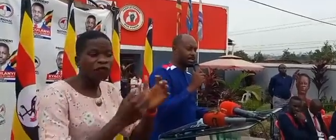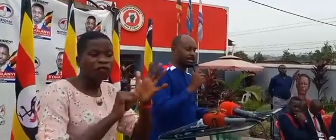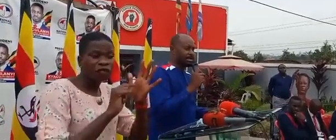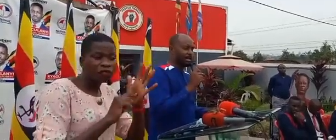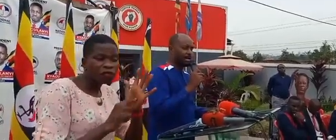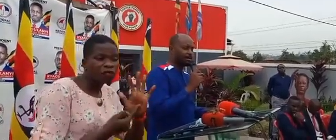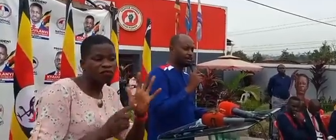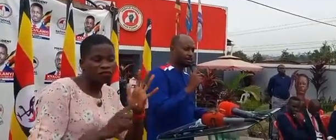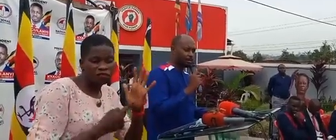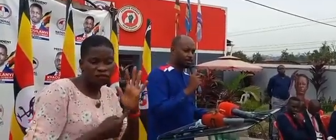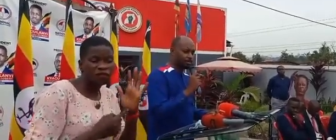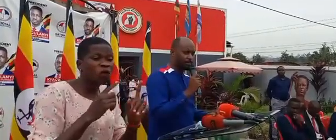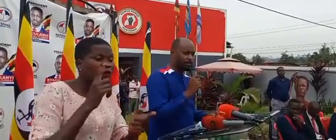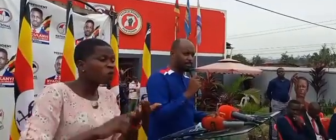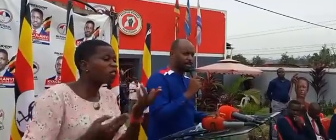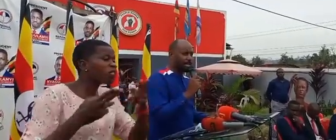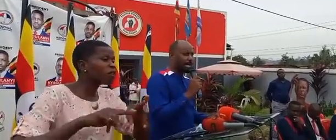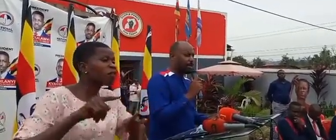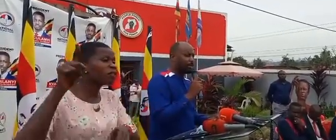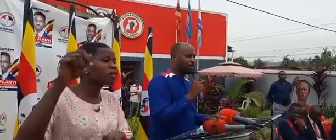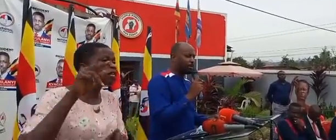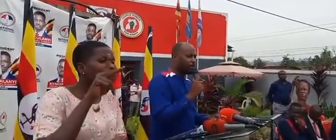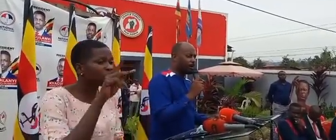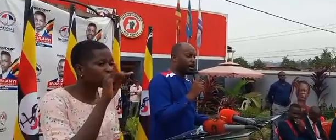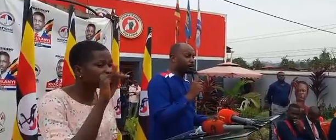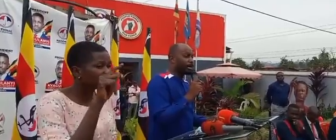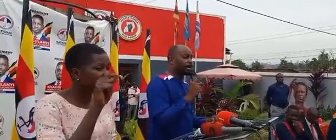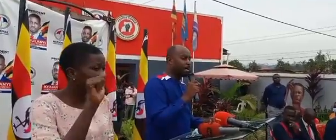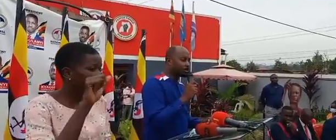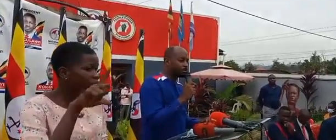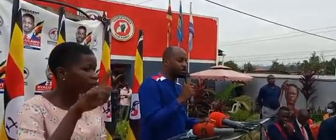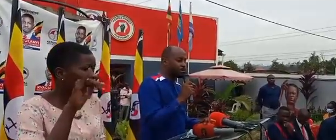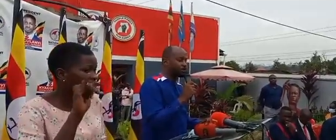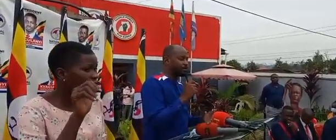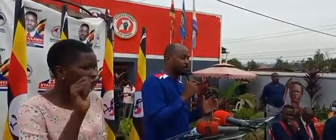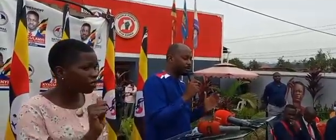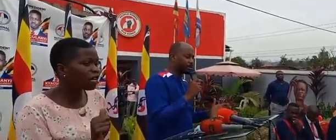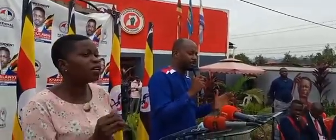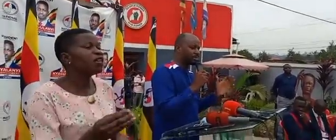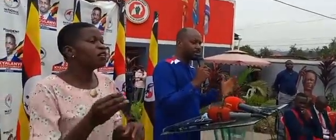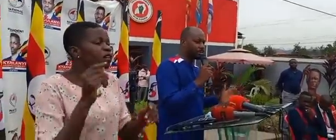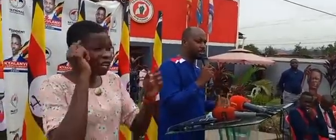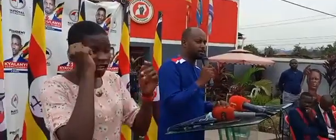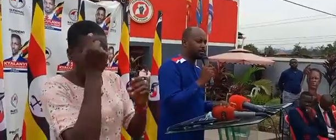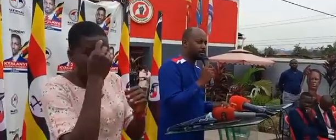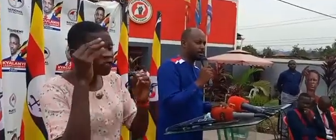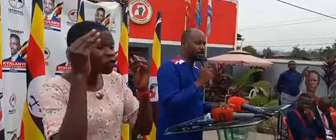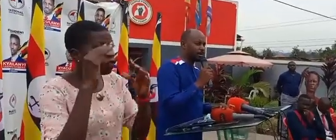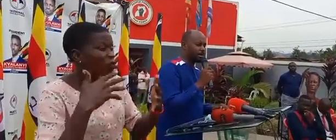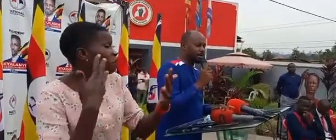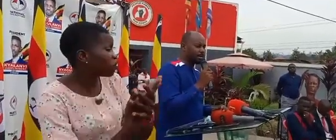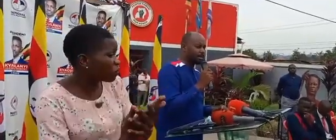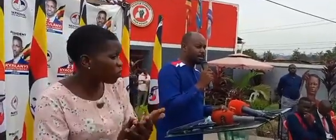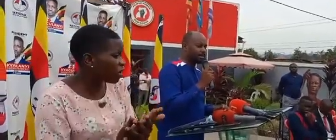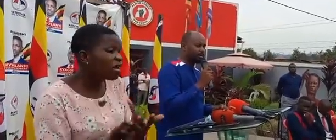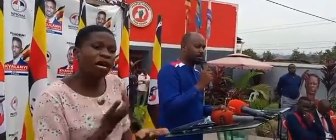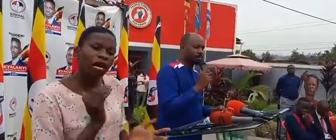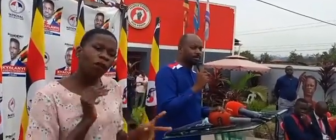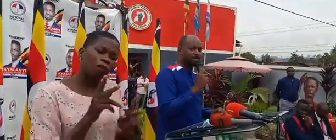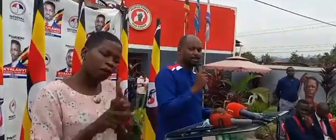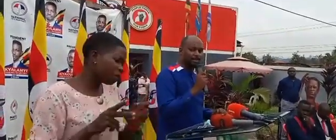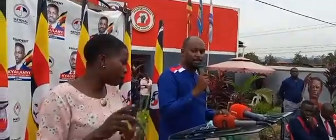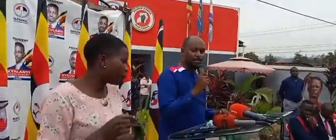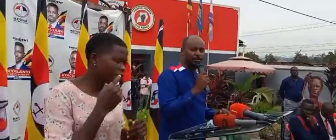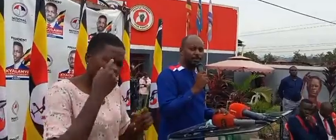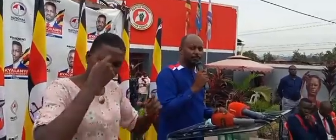Kitalia government prison. Our people are crying out because of the conditions in prison. The